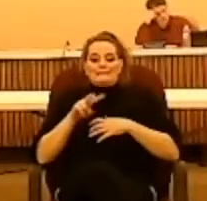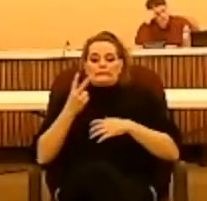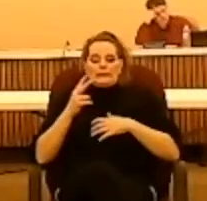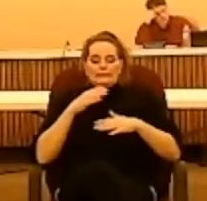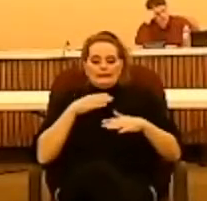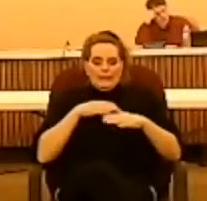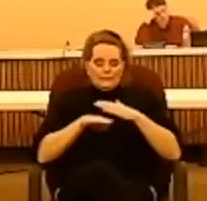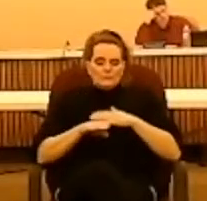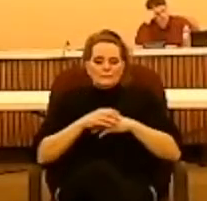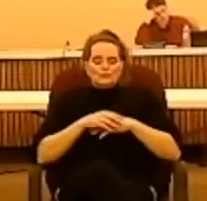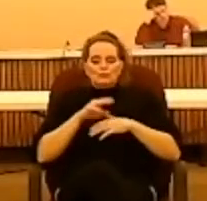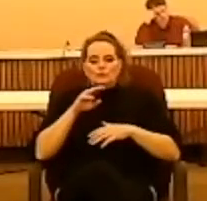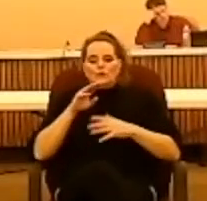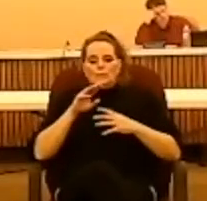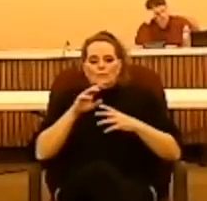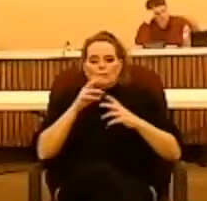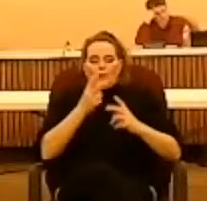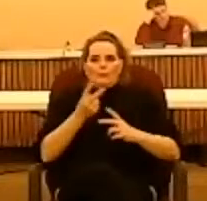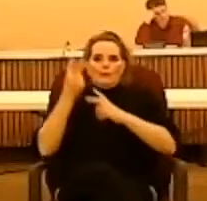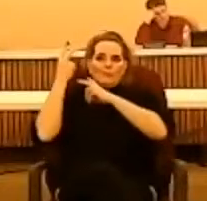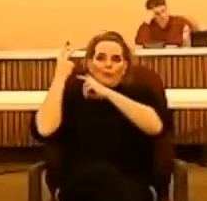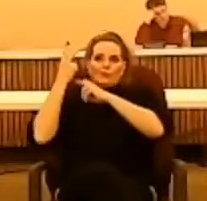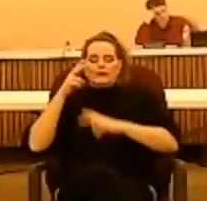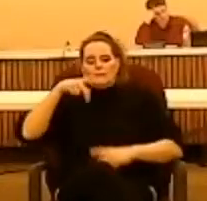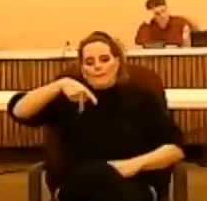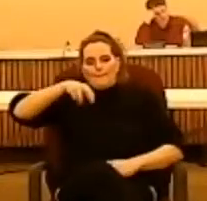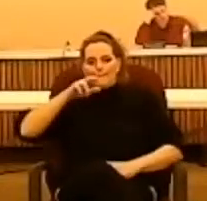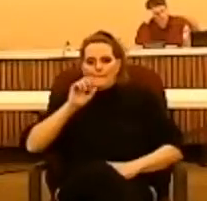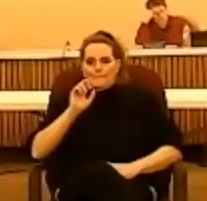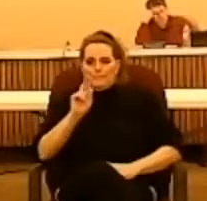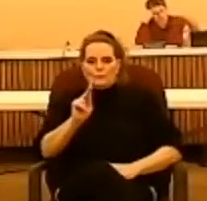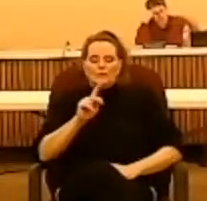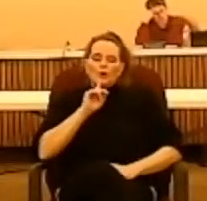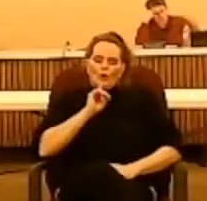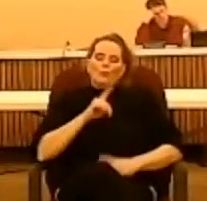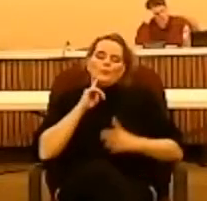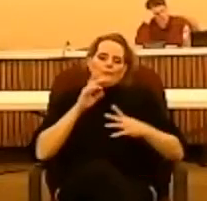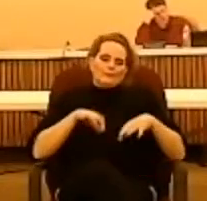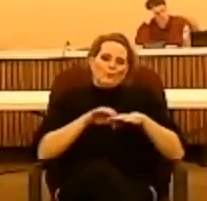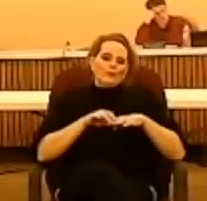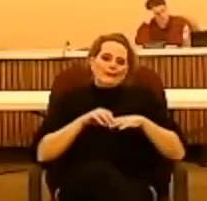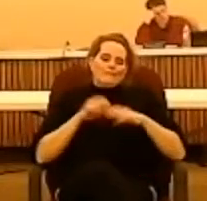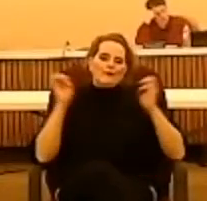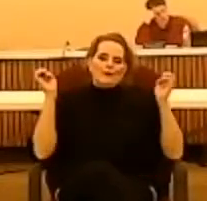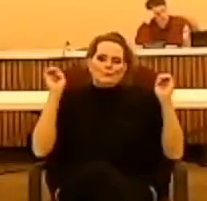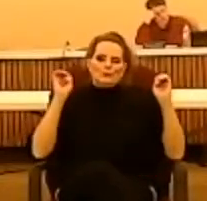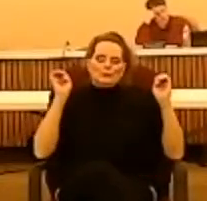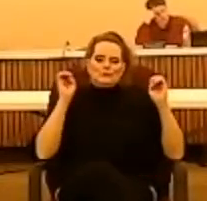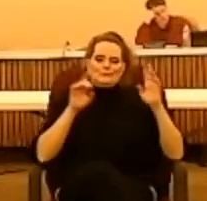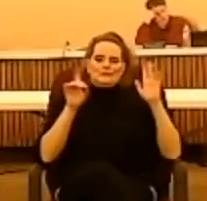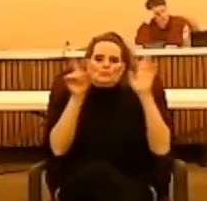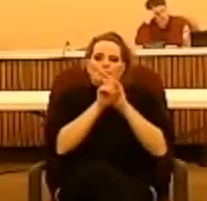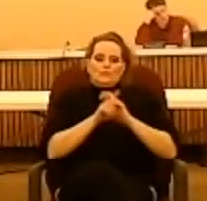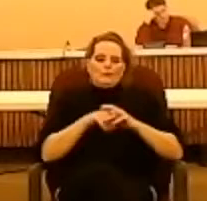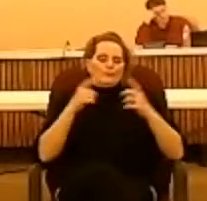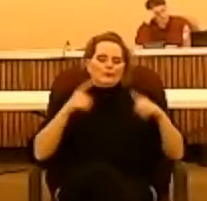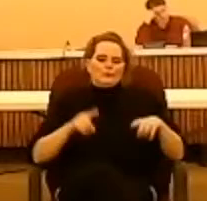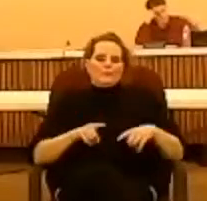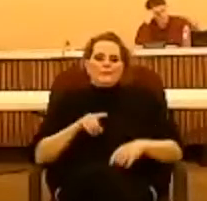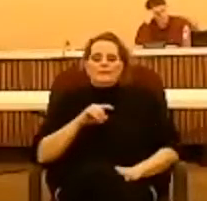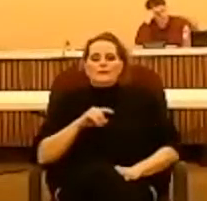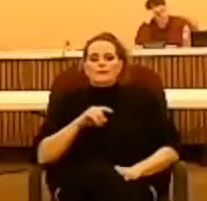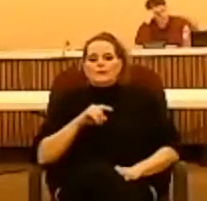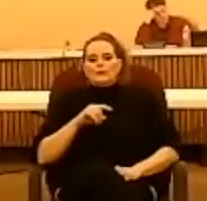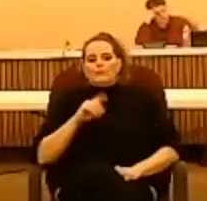Park. Very important if we ever have an emergency situation during our 4th of July celebration when the roads